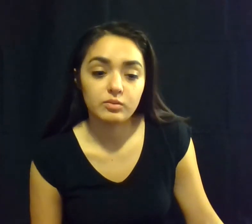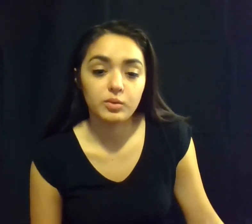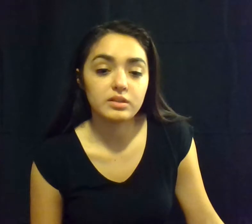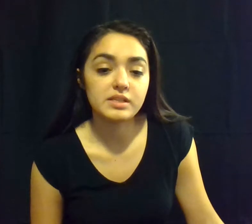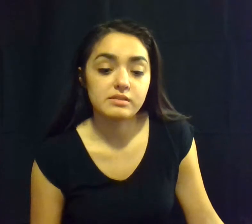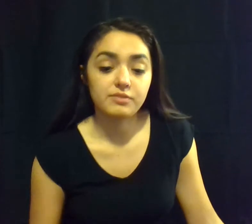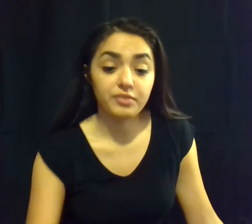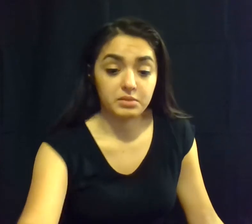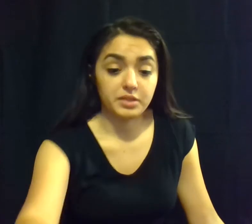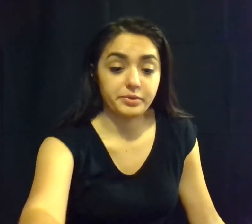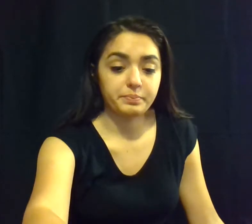wall is the family room.